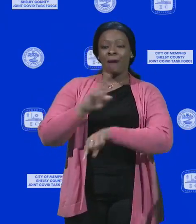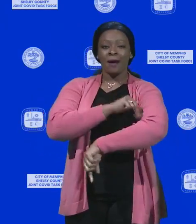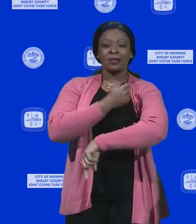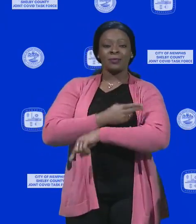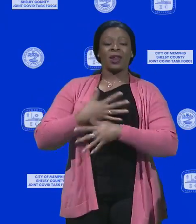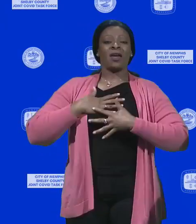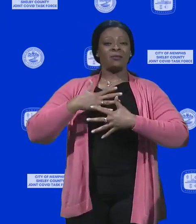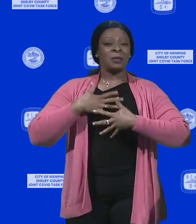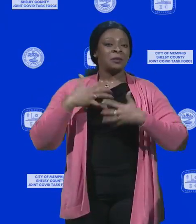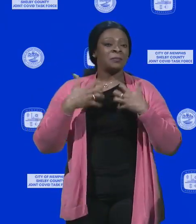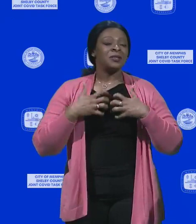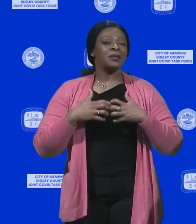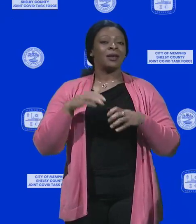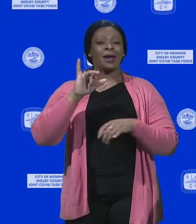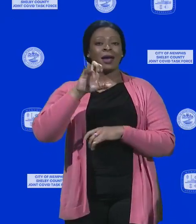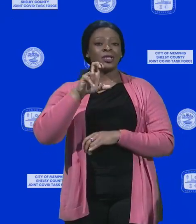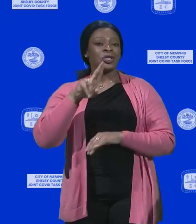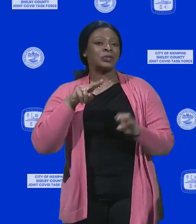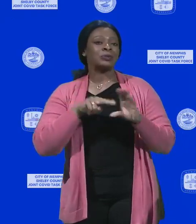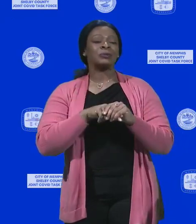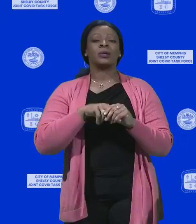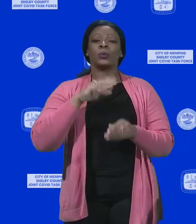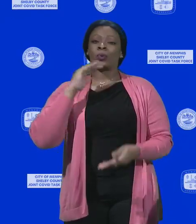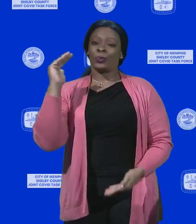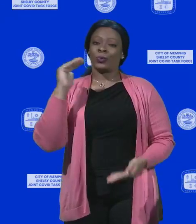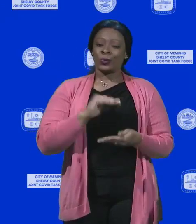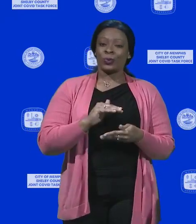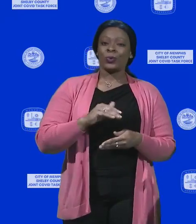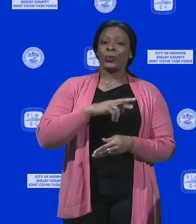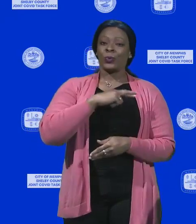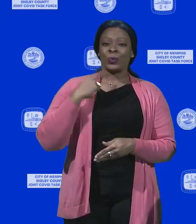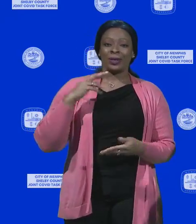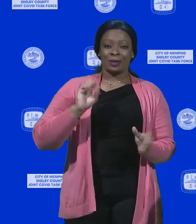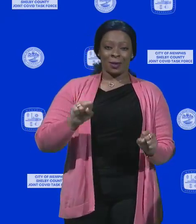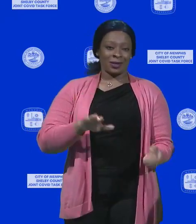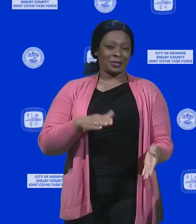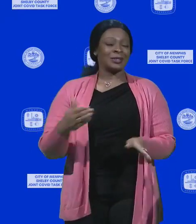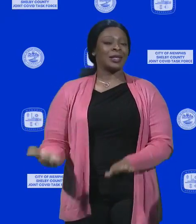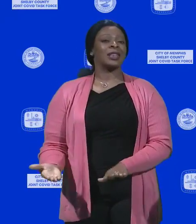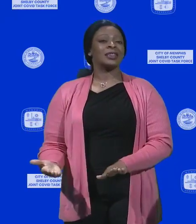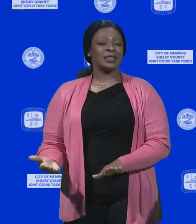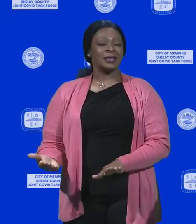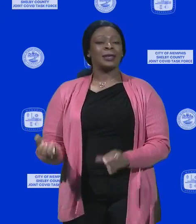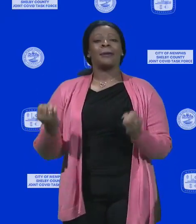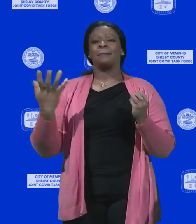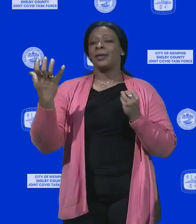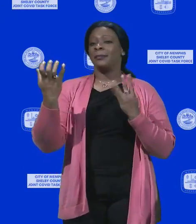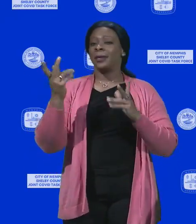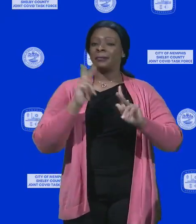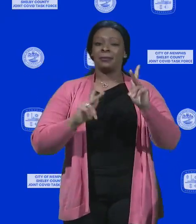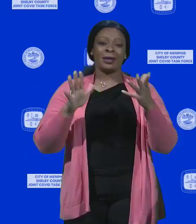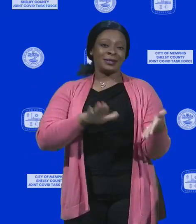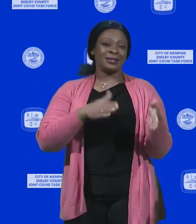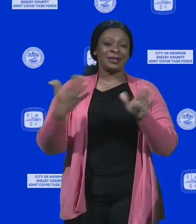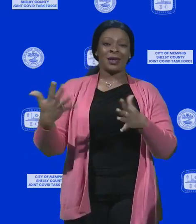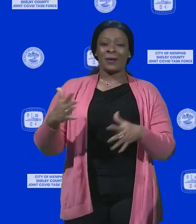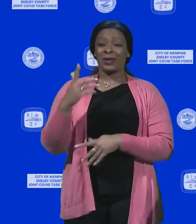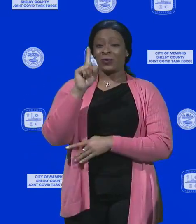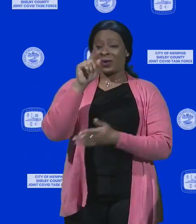in the ICU, reduce your risk of dying. And we've had too many people die already. We've